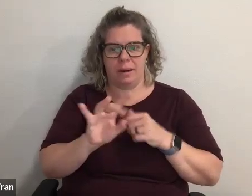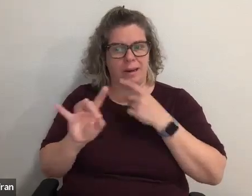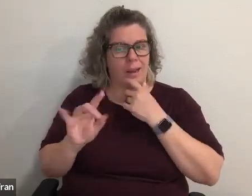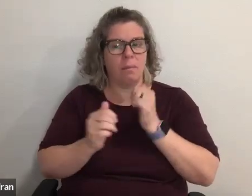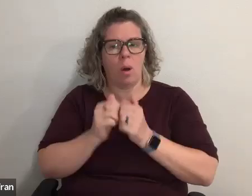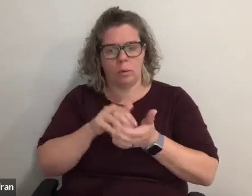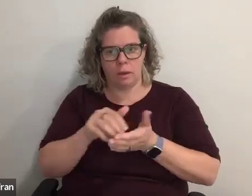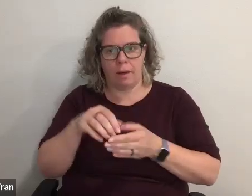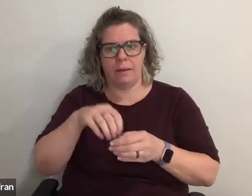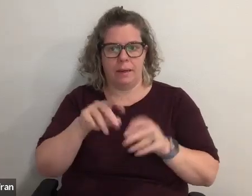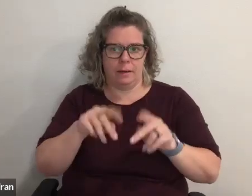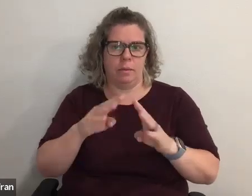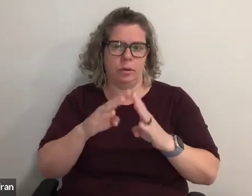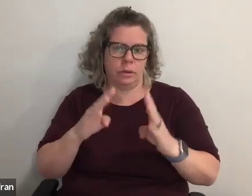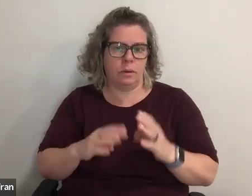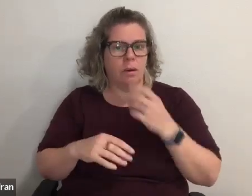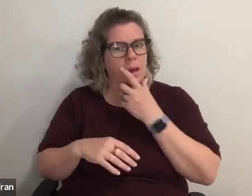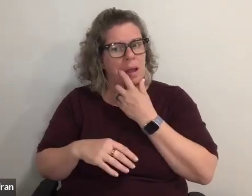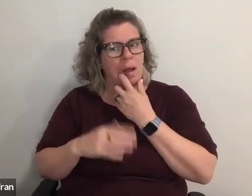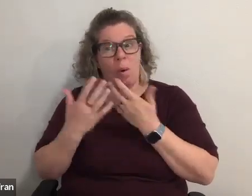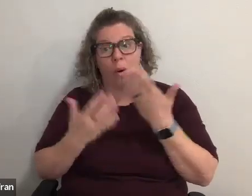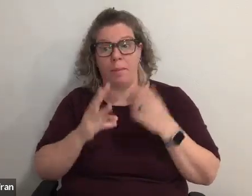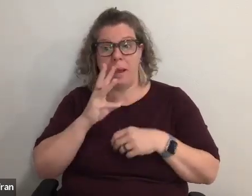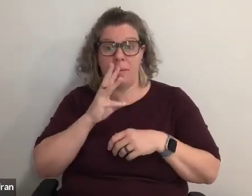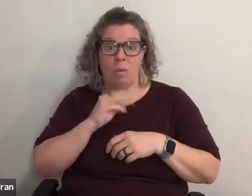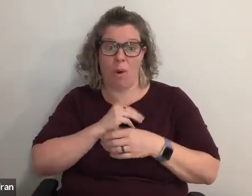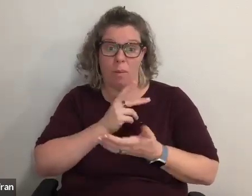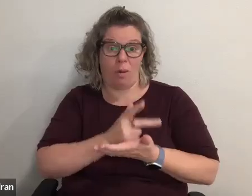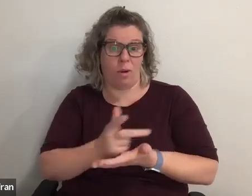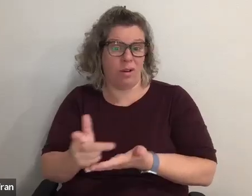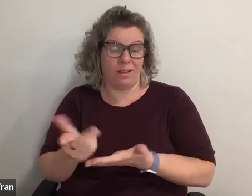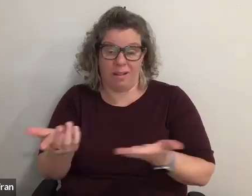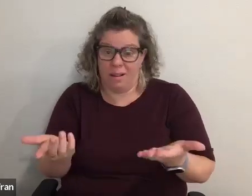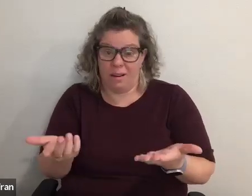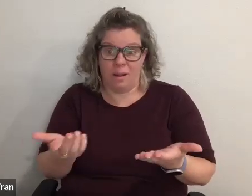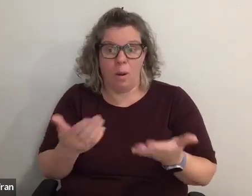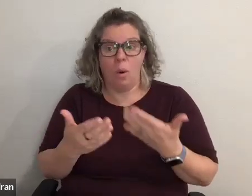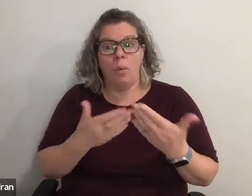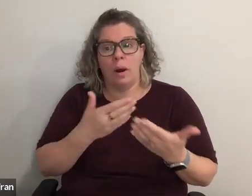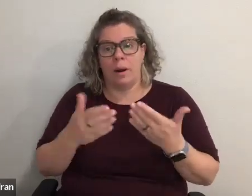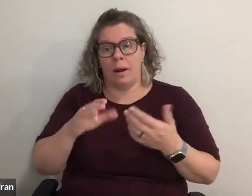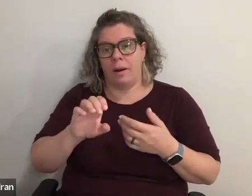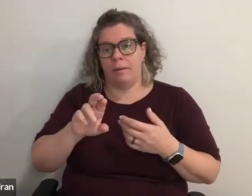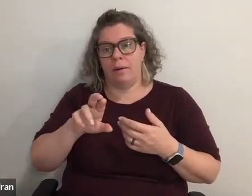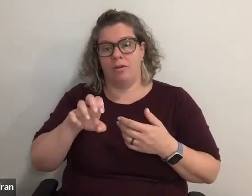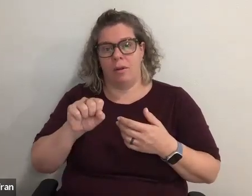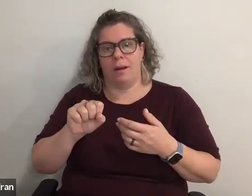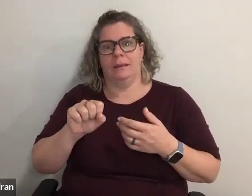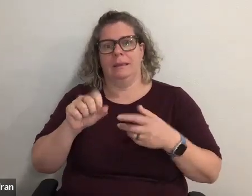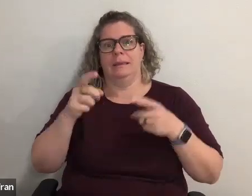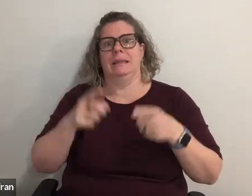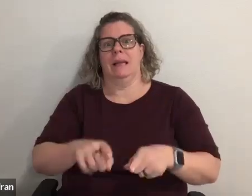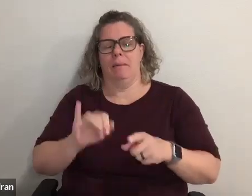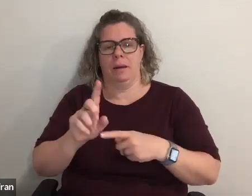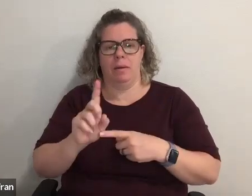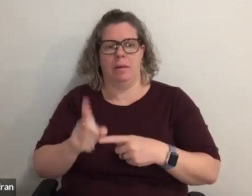home, or maybe it's in a Walmart parking lot. Often, it's going to be wherever the crisis brings us to. What does